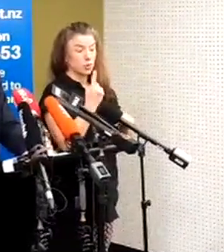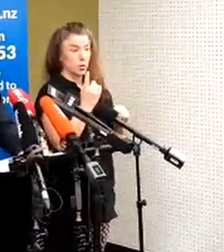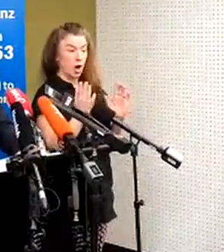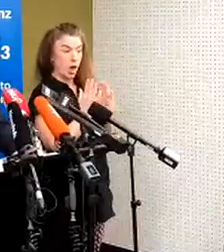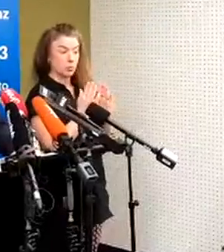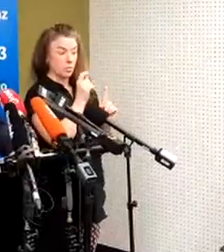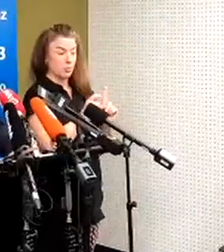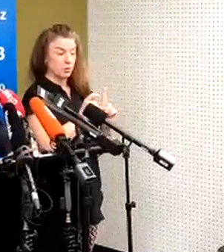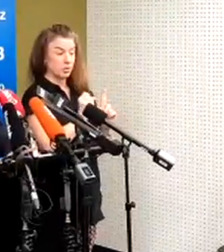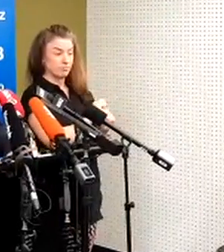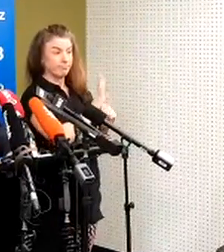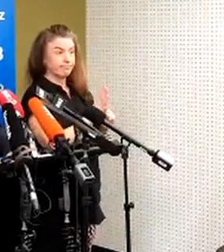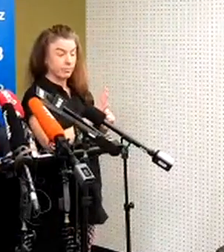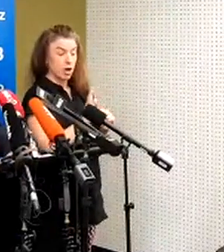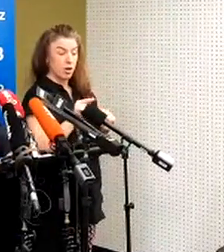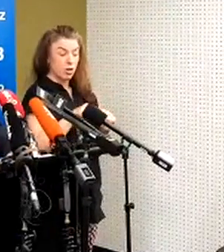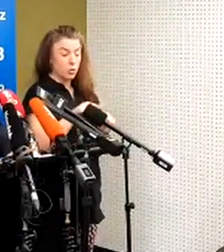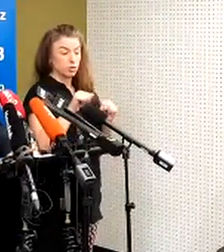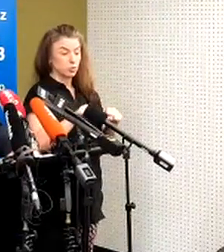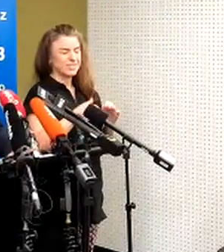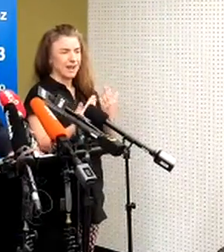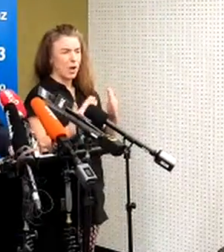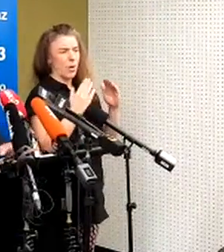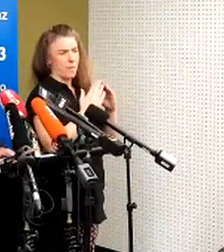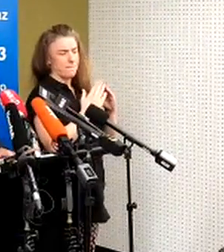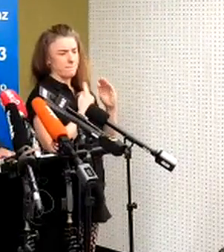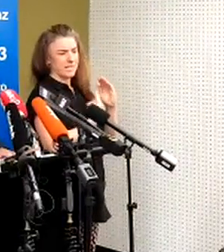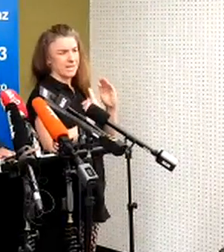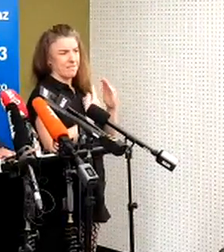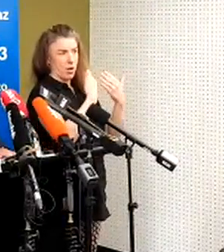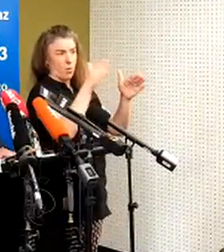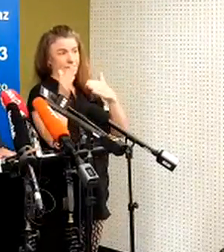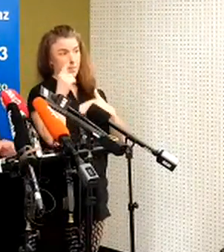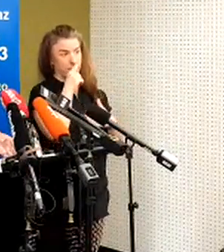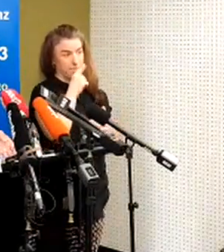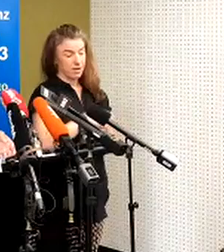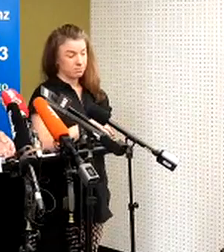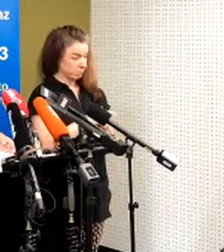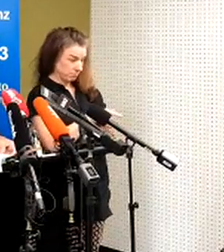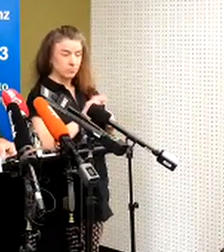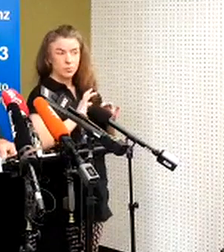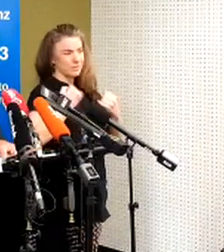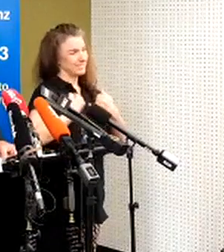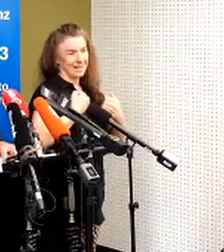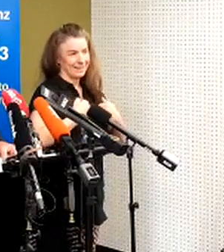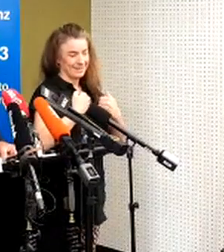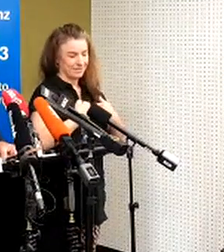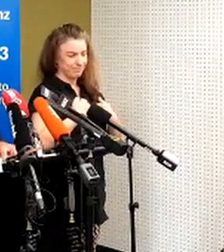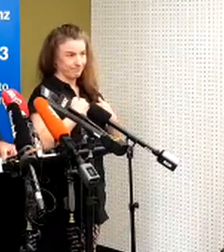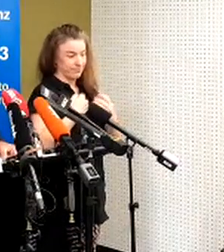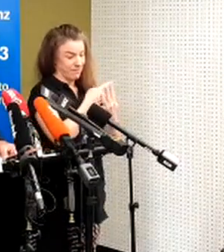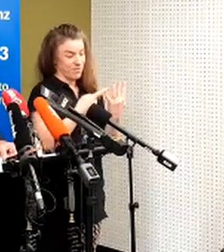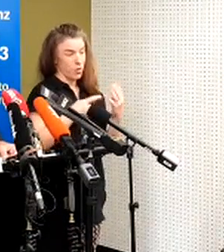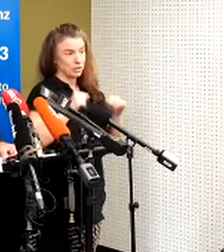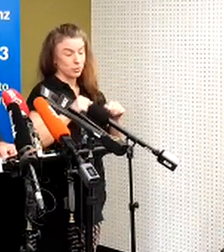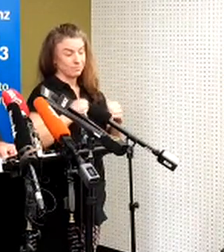close contacts of confirmed cases are at home in isolation and they continue to have no symptoms. We do not